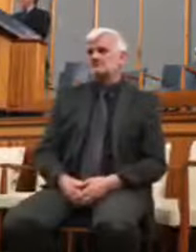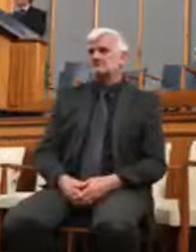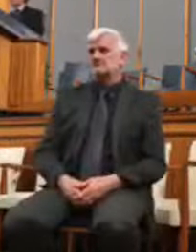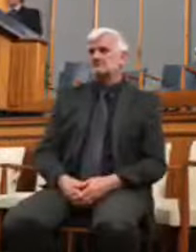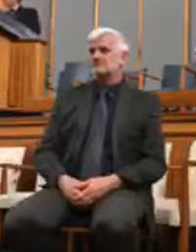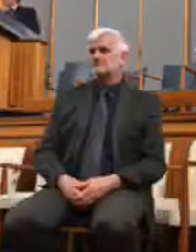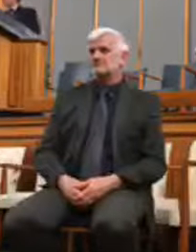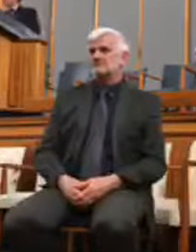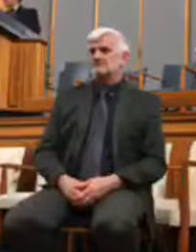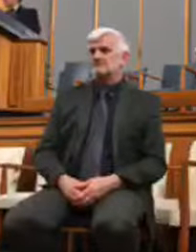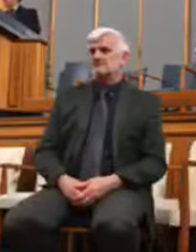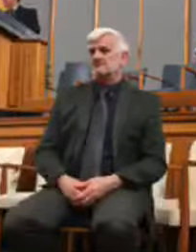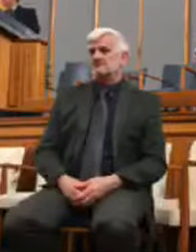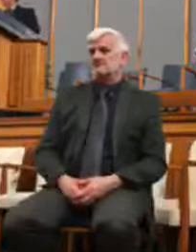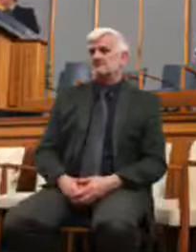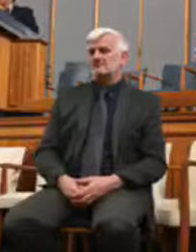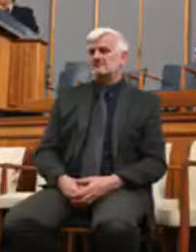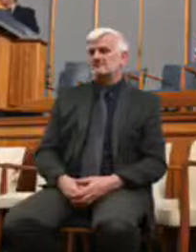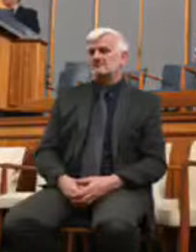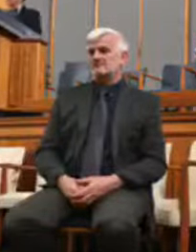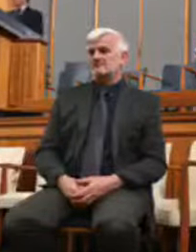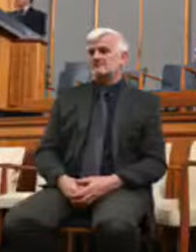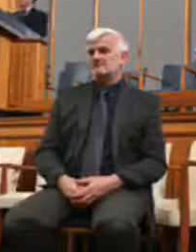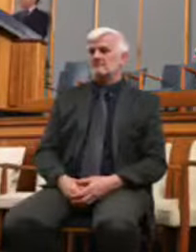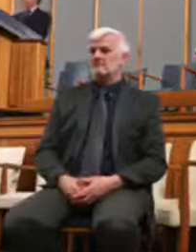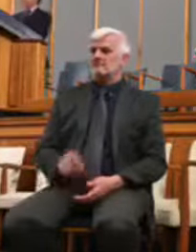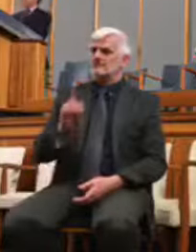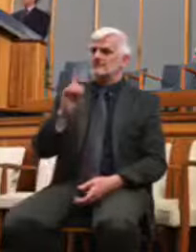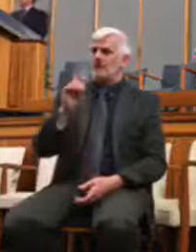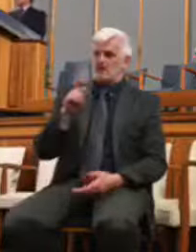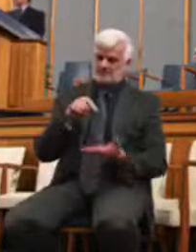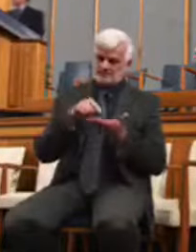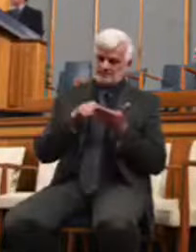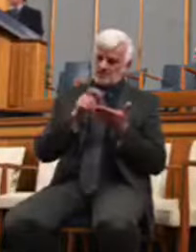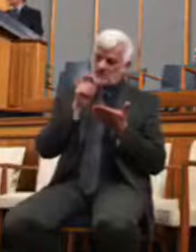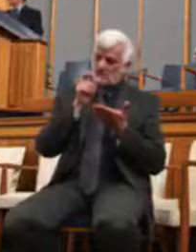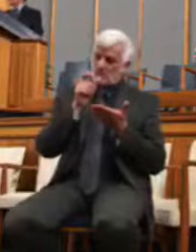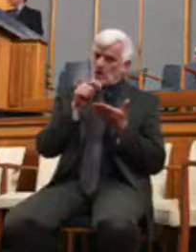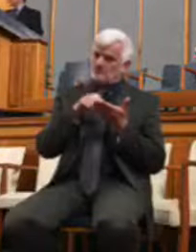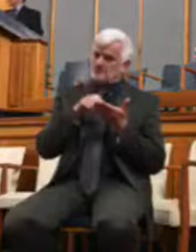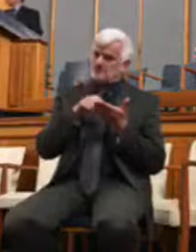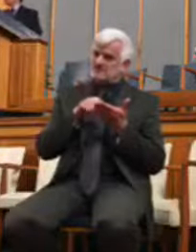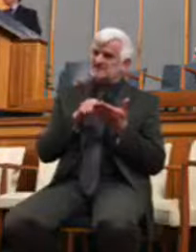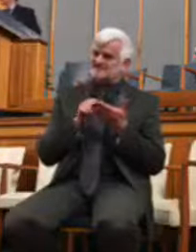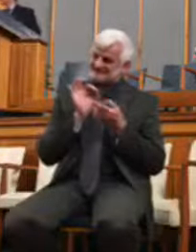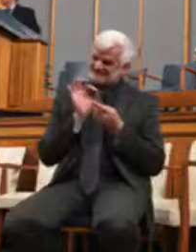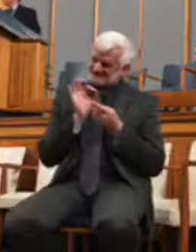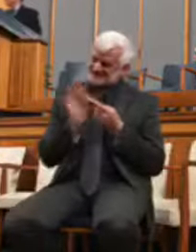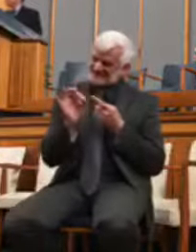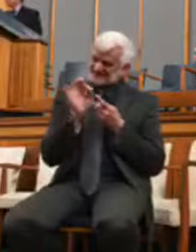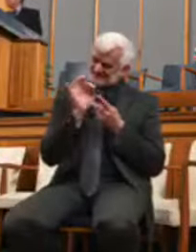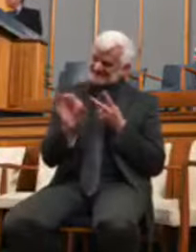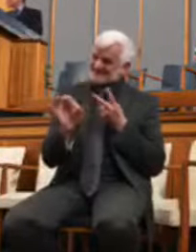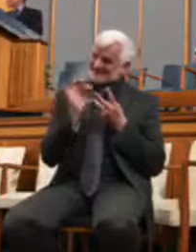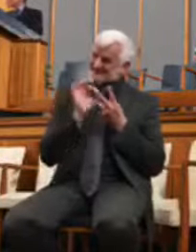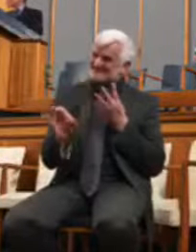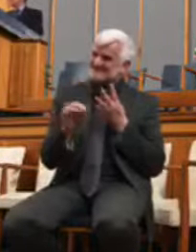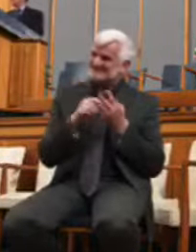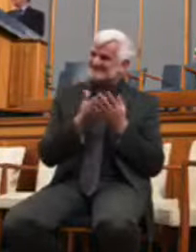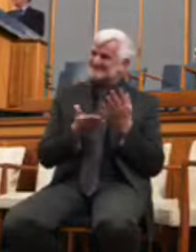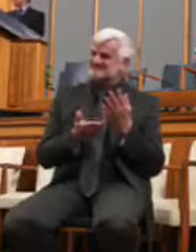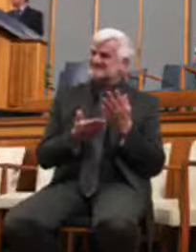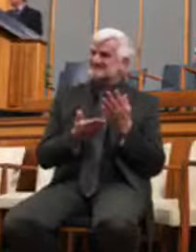is a sharp precision. The word of God wastes no words. Every word